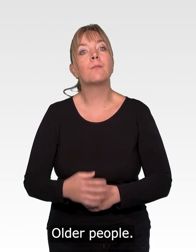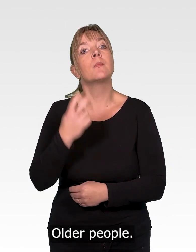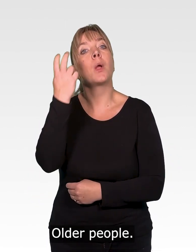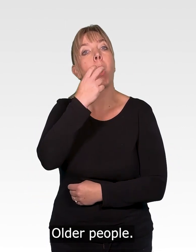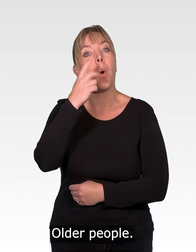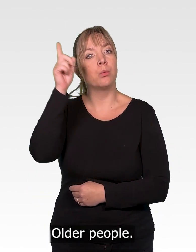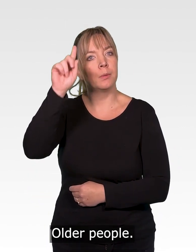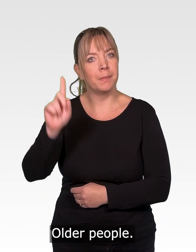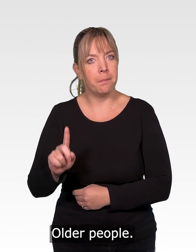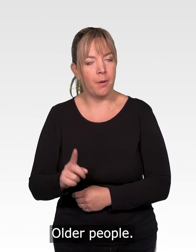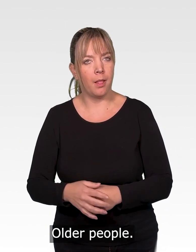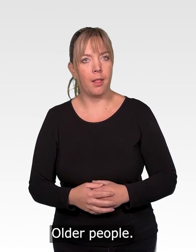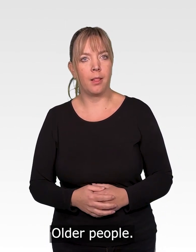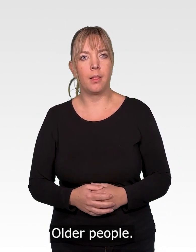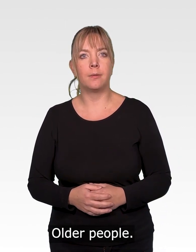older people,